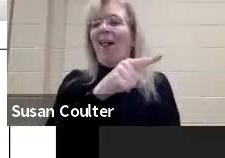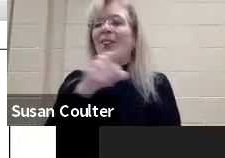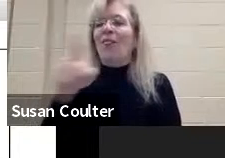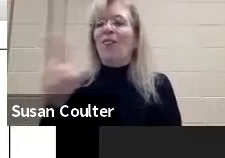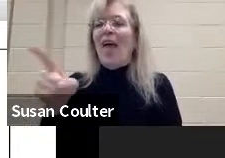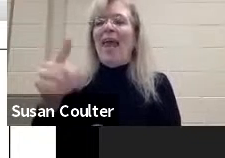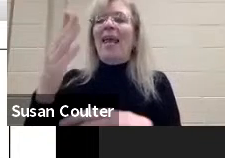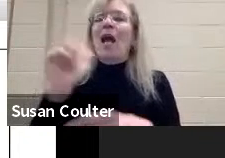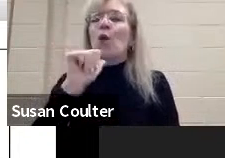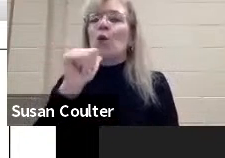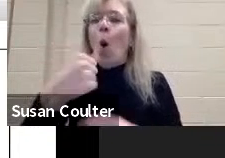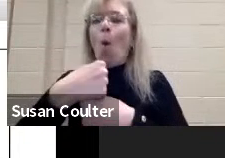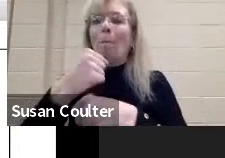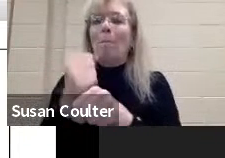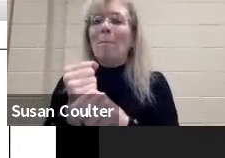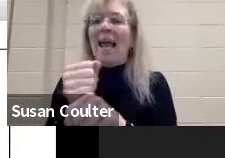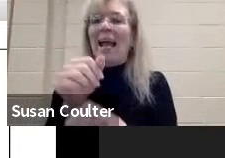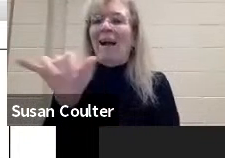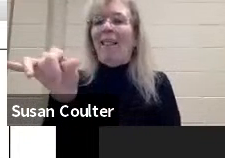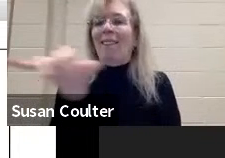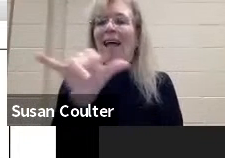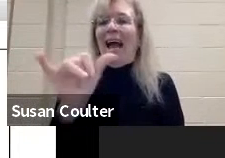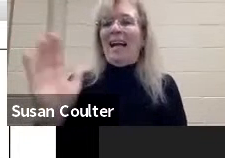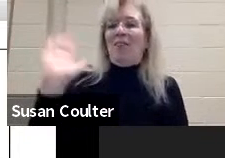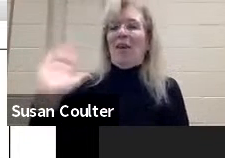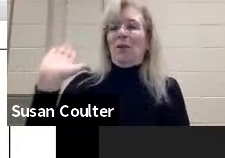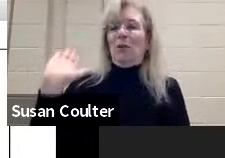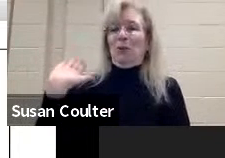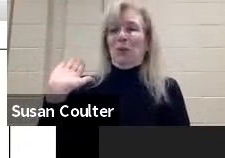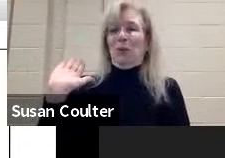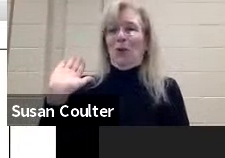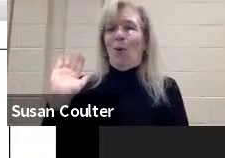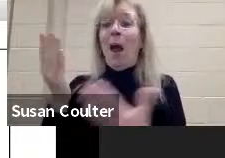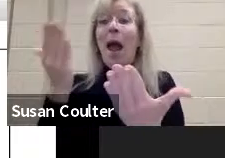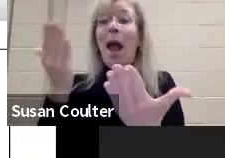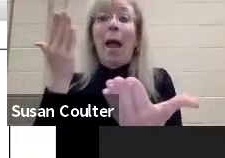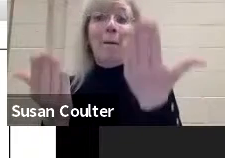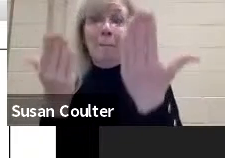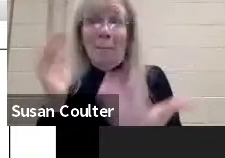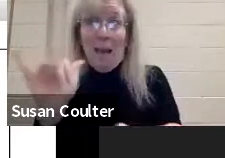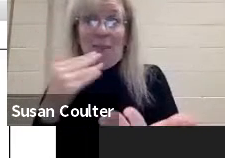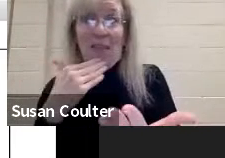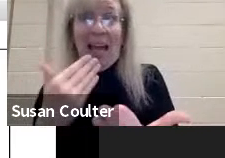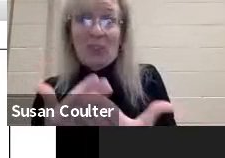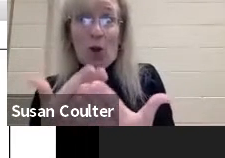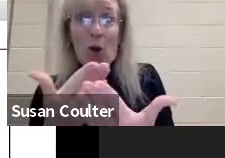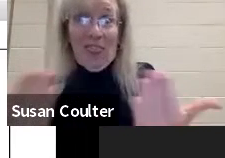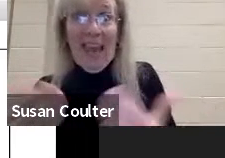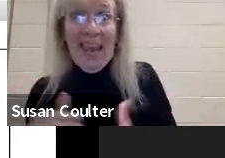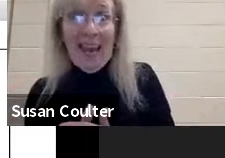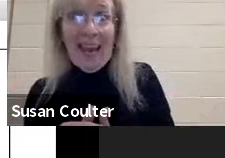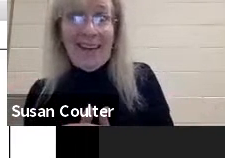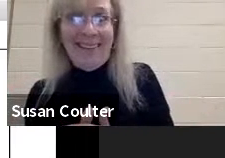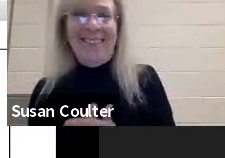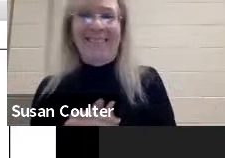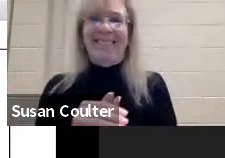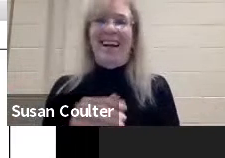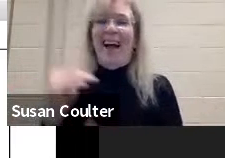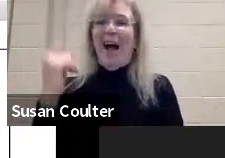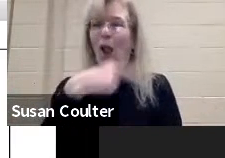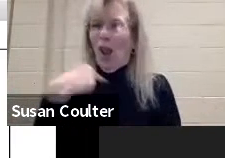said, they don't make like they used to. Maybe that's a good